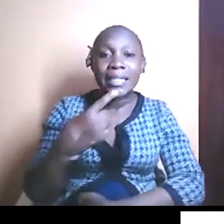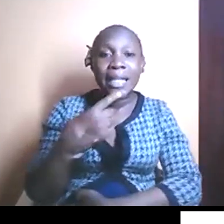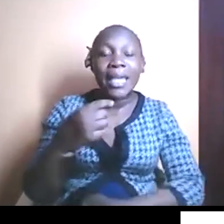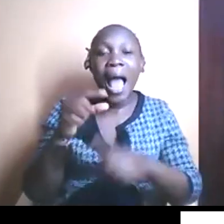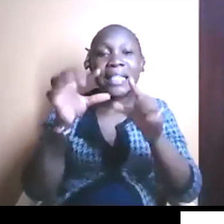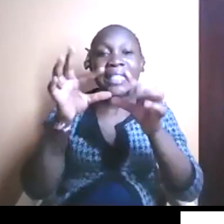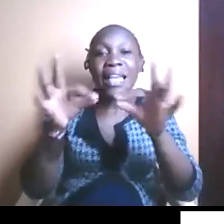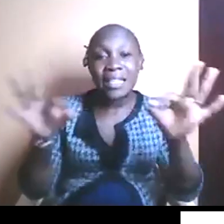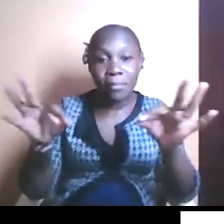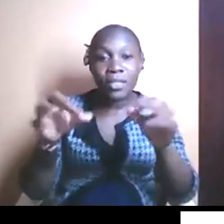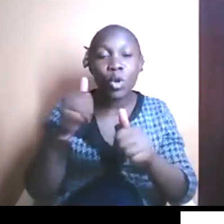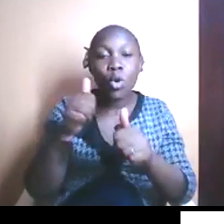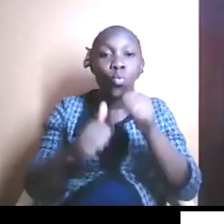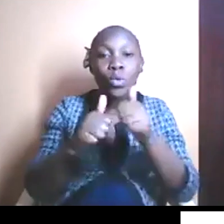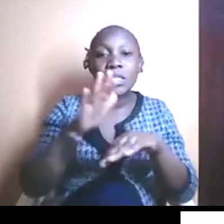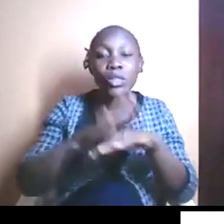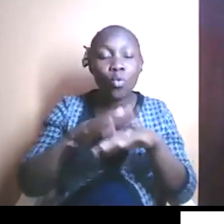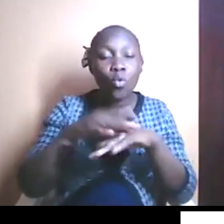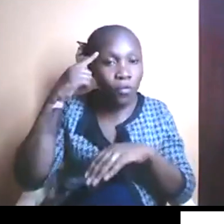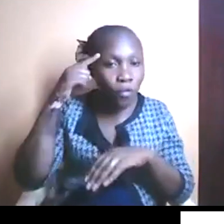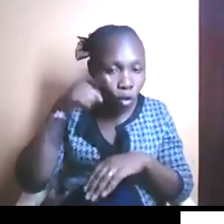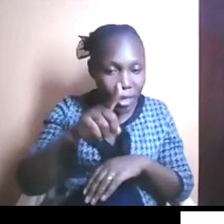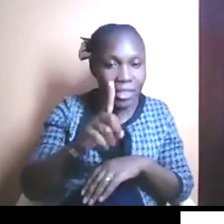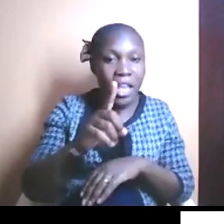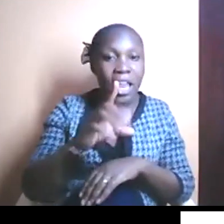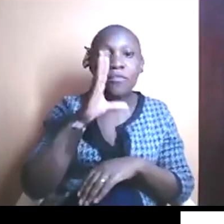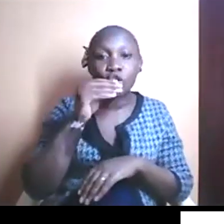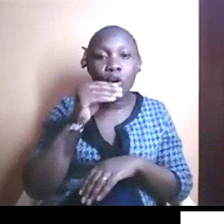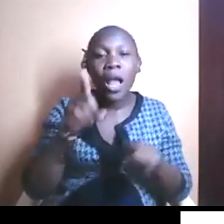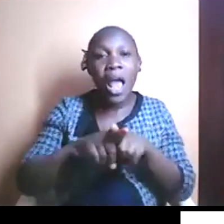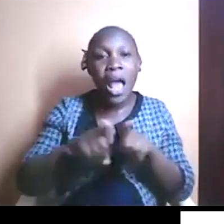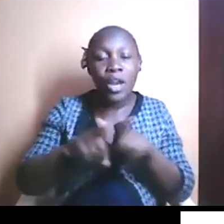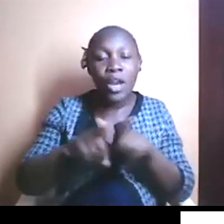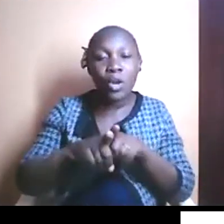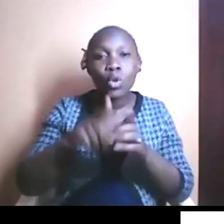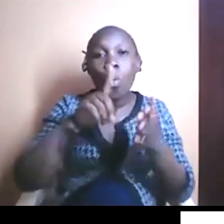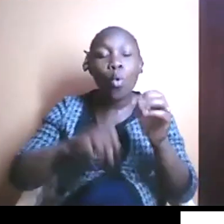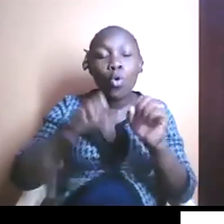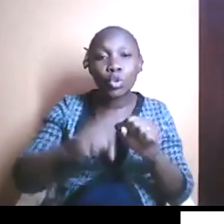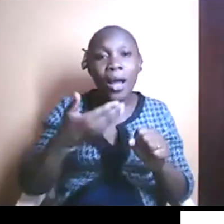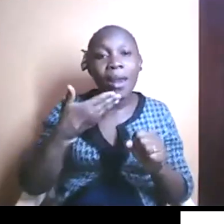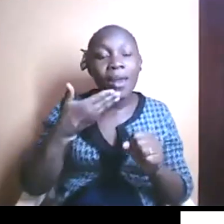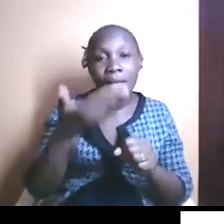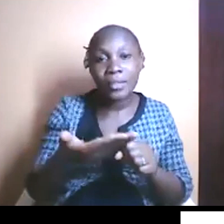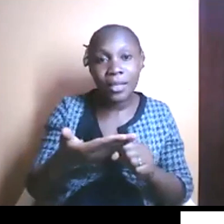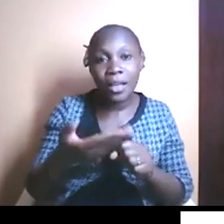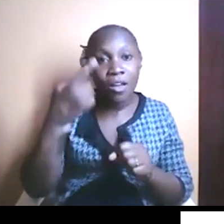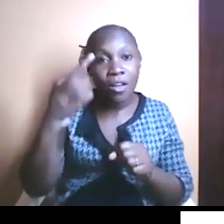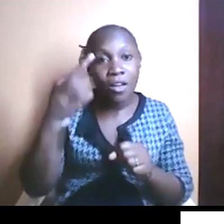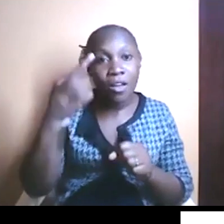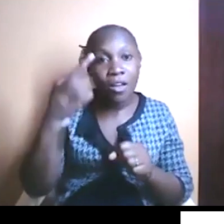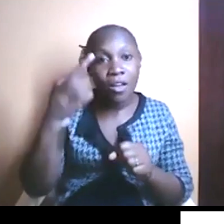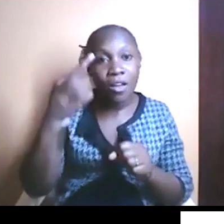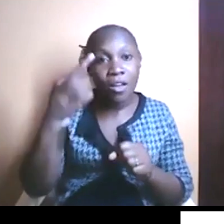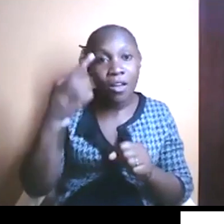what you can respond that is assertive. For instance, I would say, if I'm the office assistant or admin, I would say, I believe I've done everything